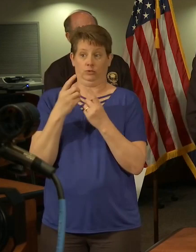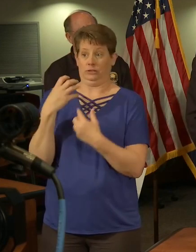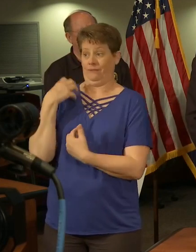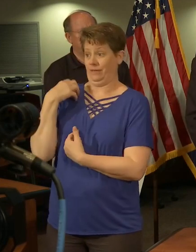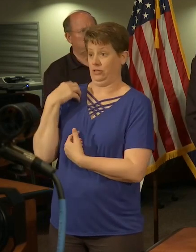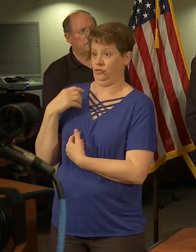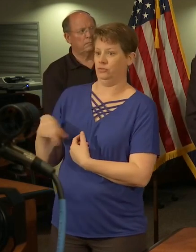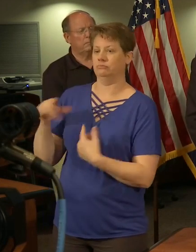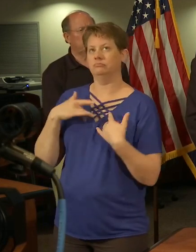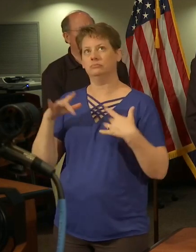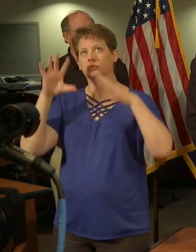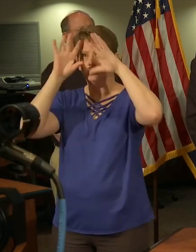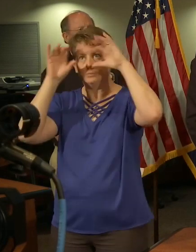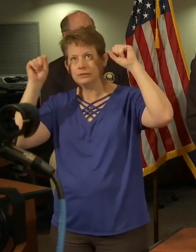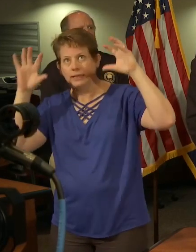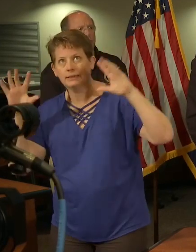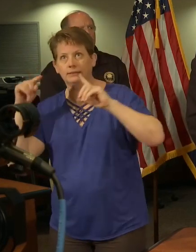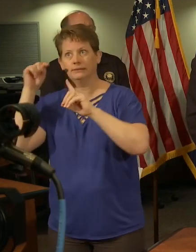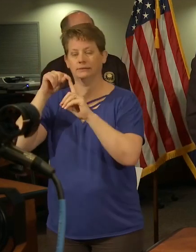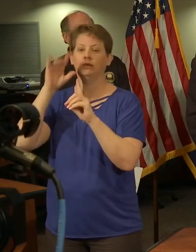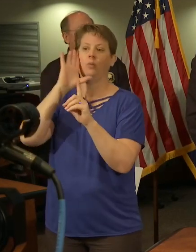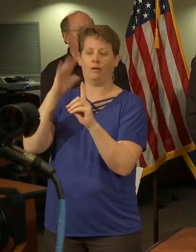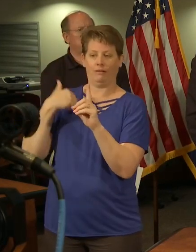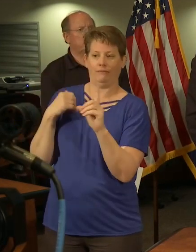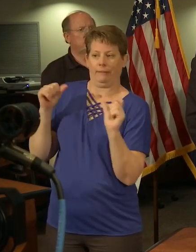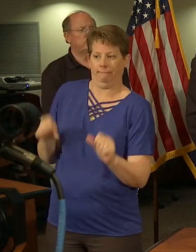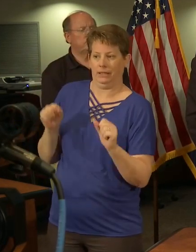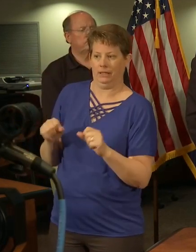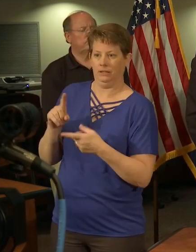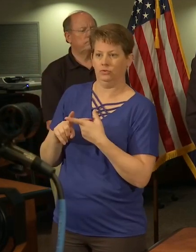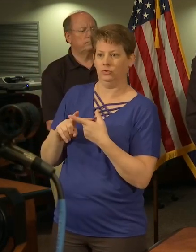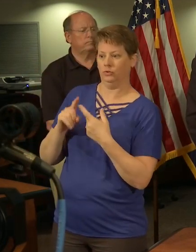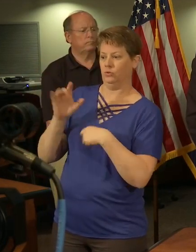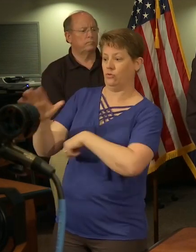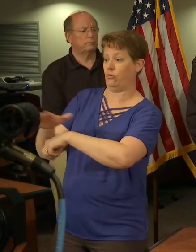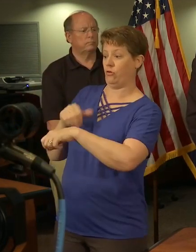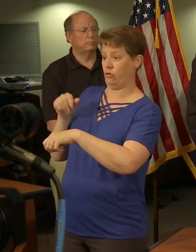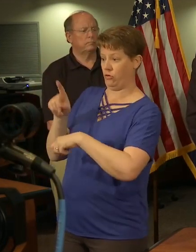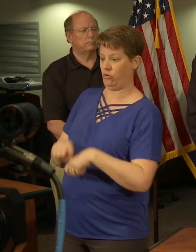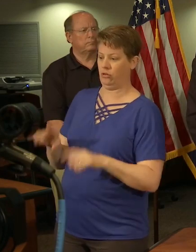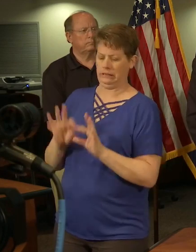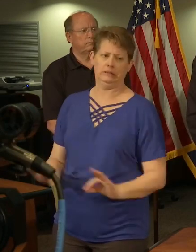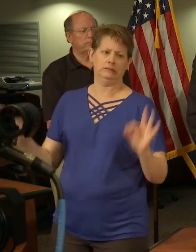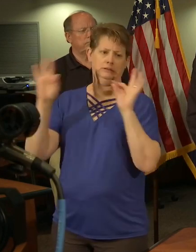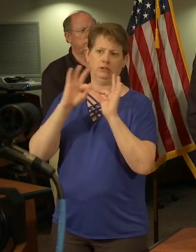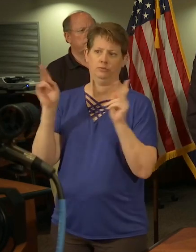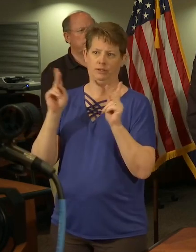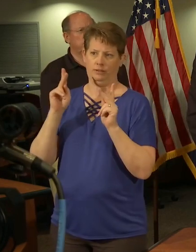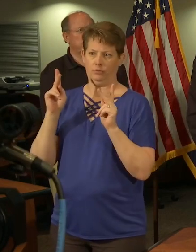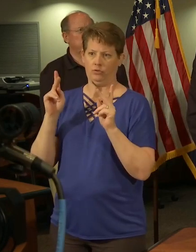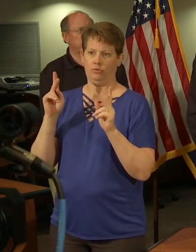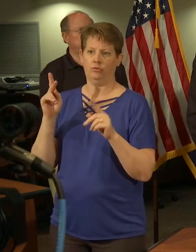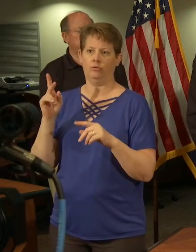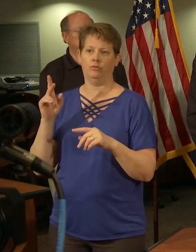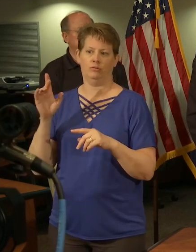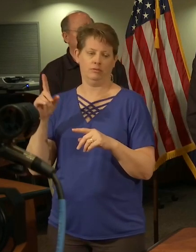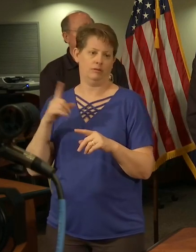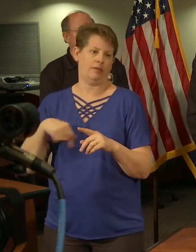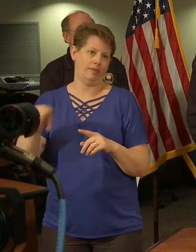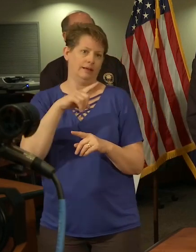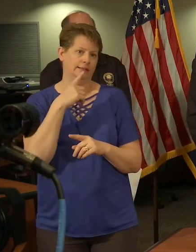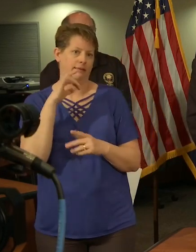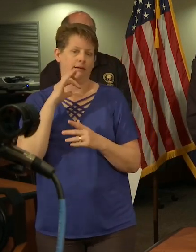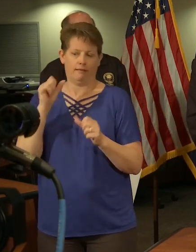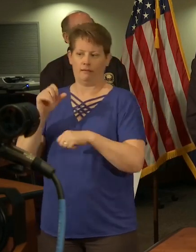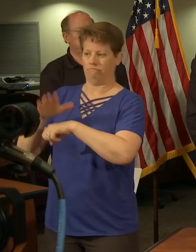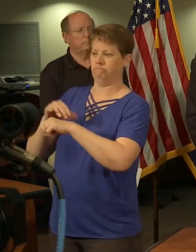that is generally the superintendent, will have the ability to call in essential personnel. The executive order states that. So